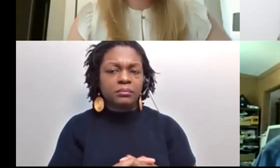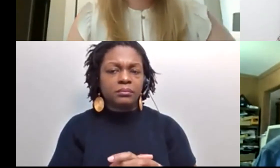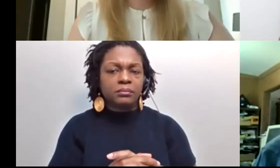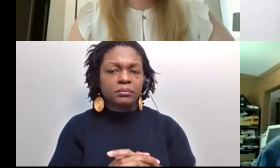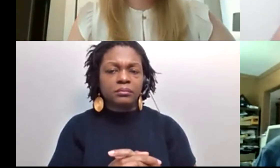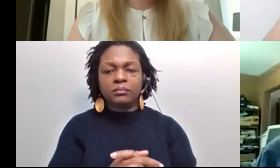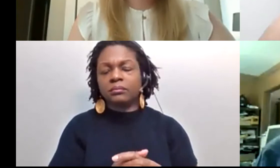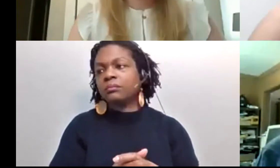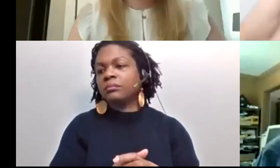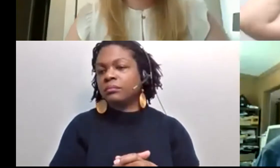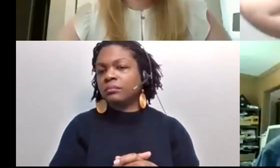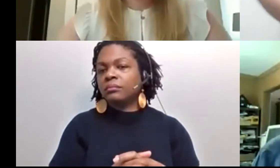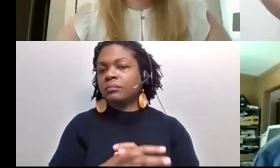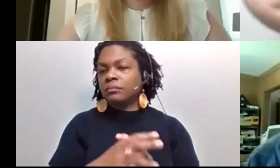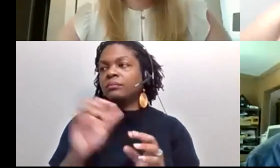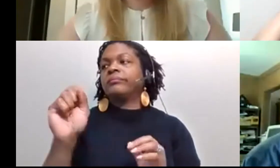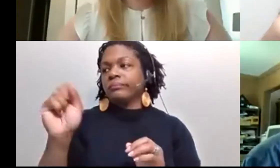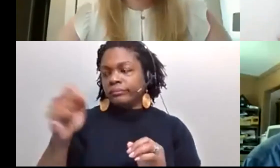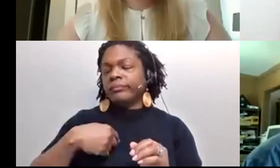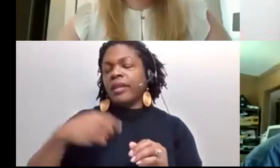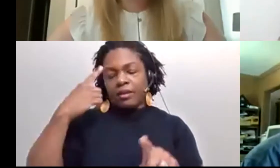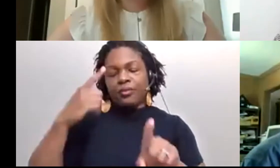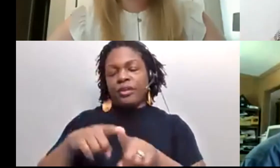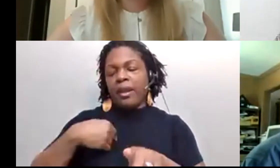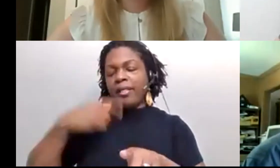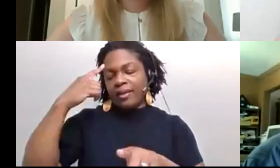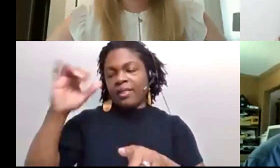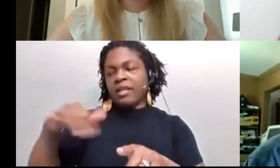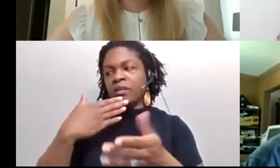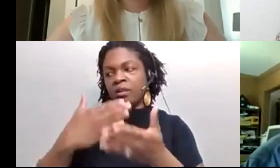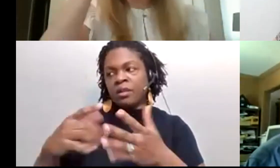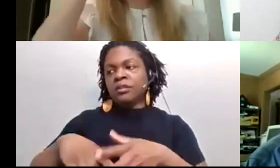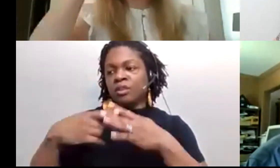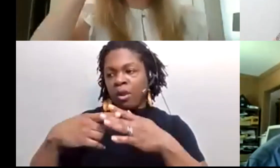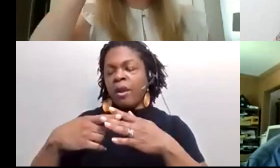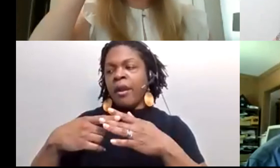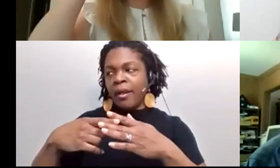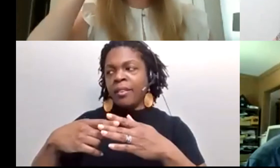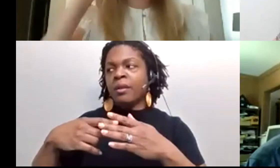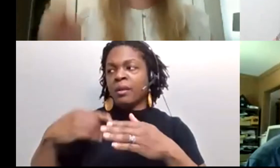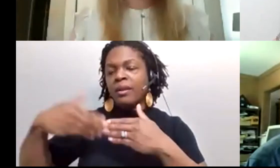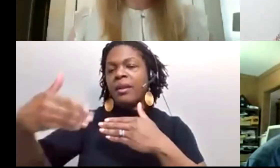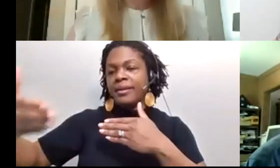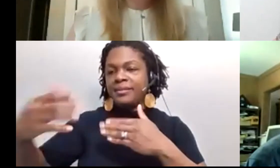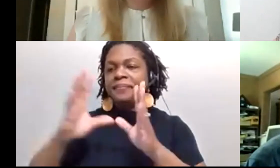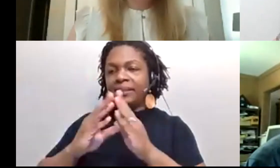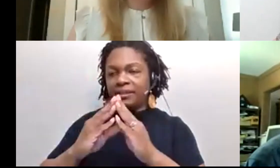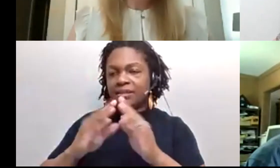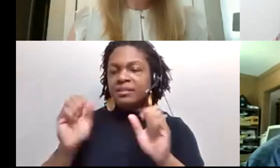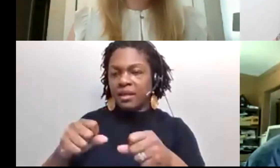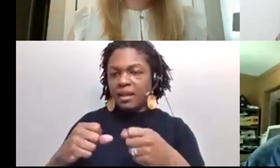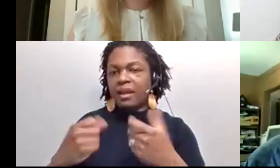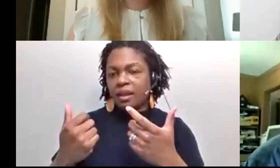Yeah, I think that's a good start, trying to get the information, and then in upcoming meetings, we can work on, our education